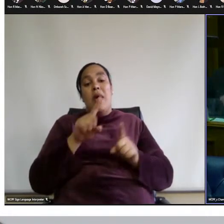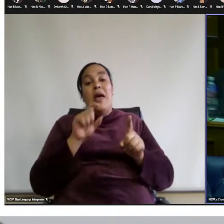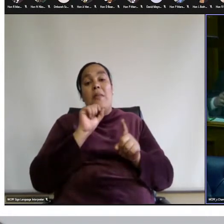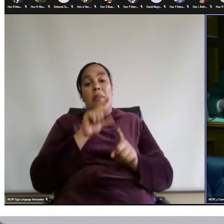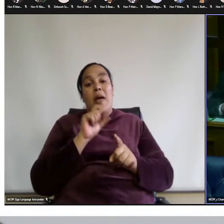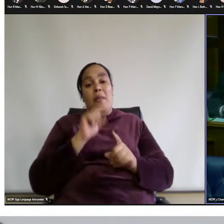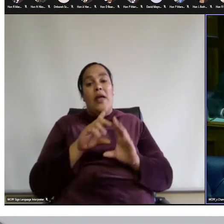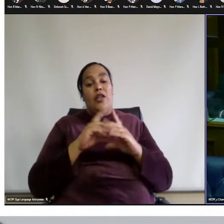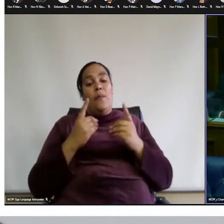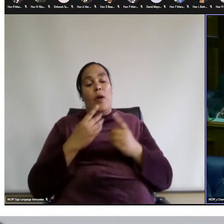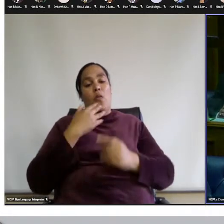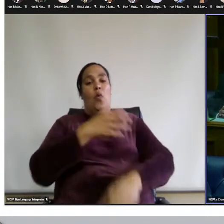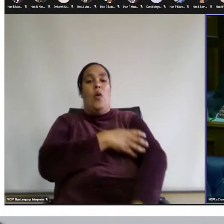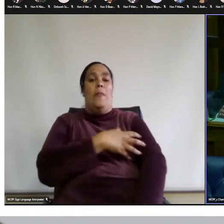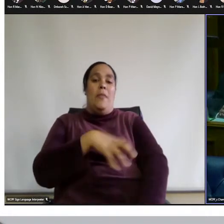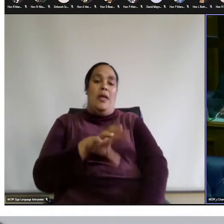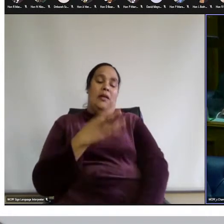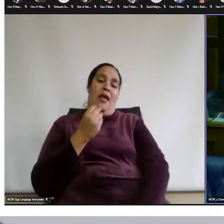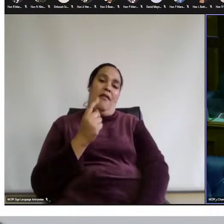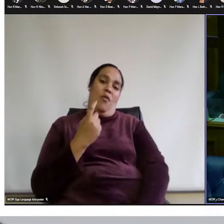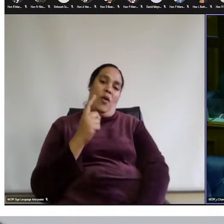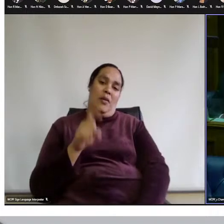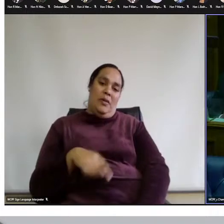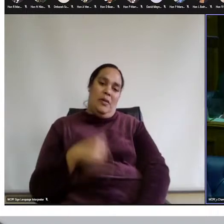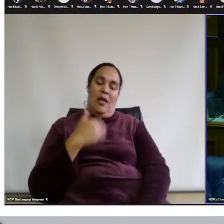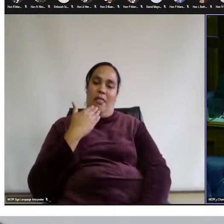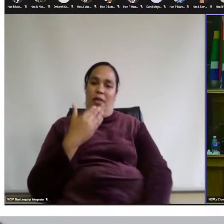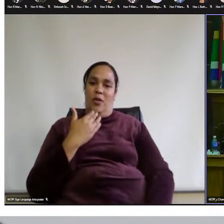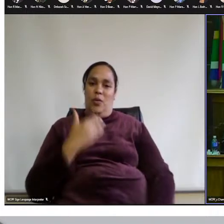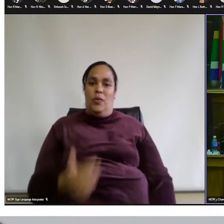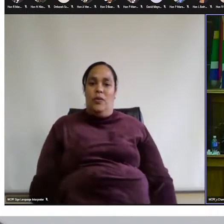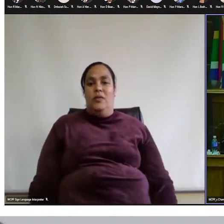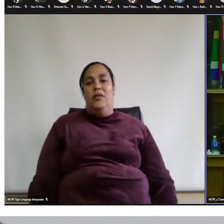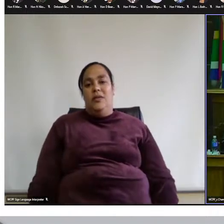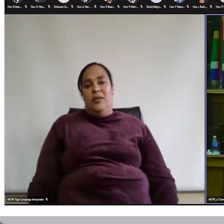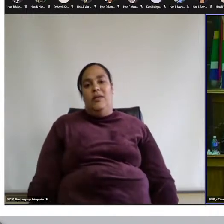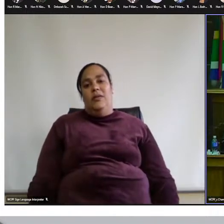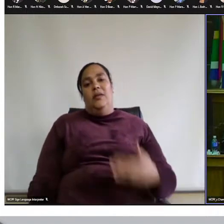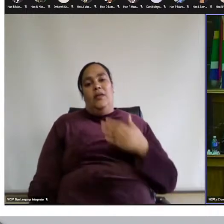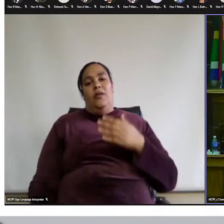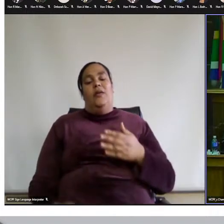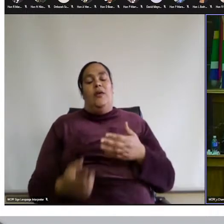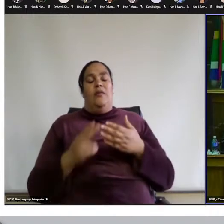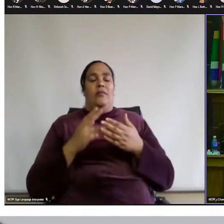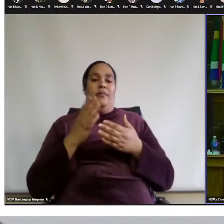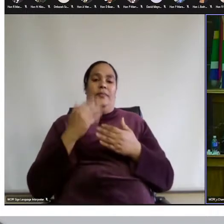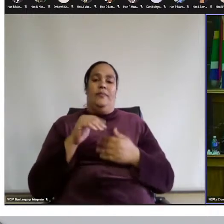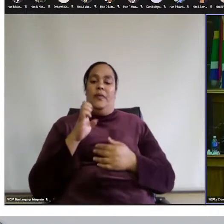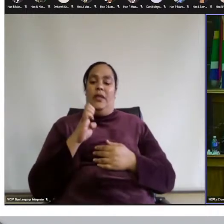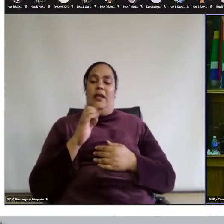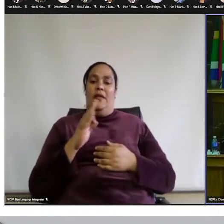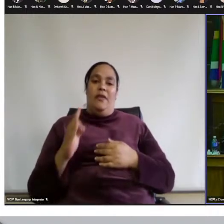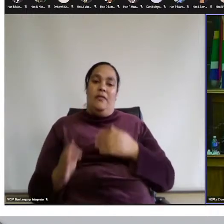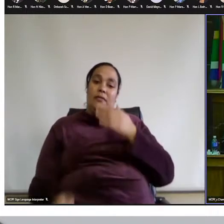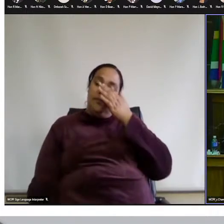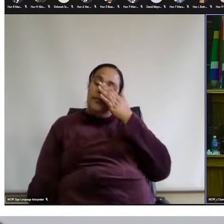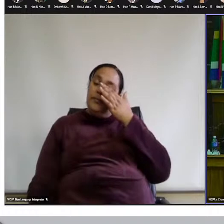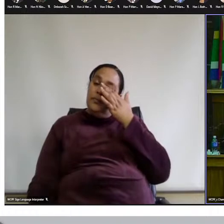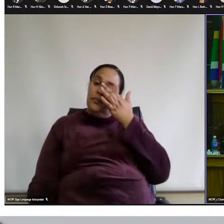is mandated to have one. I thank you. Thank you, honourable member. And I recognise the EFF.